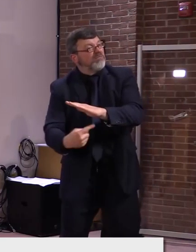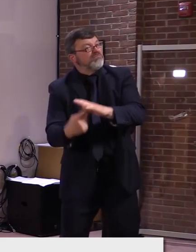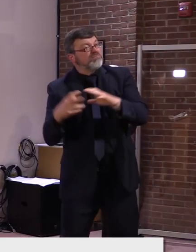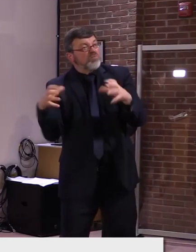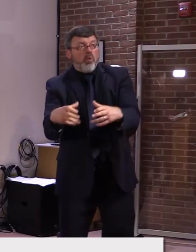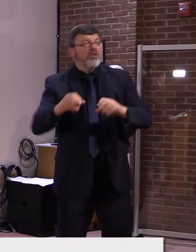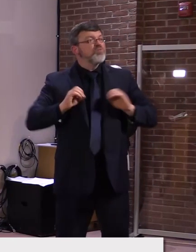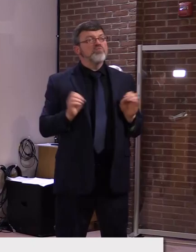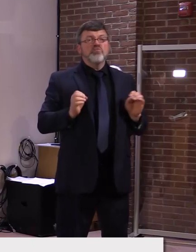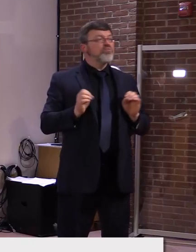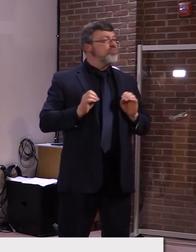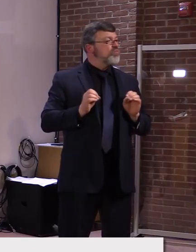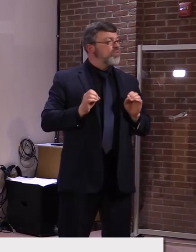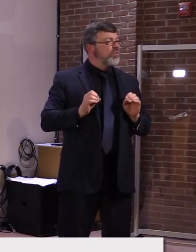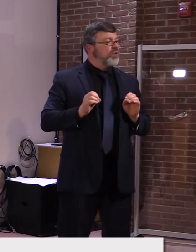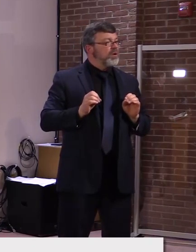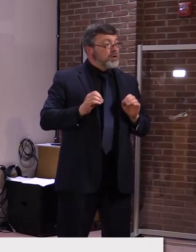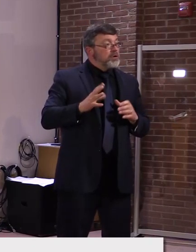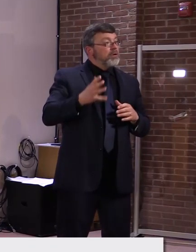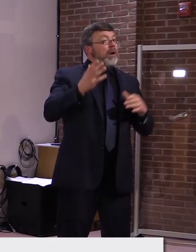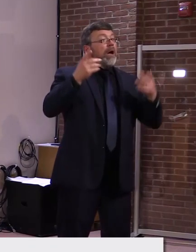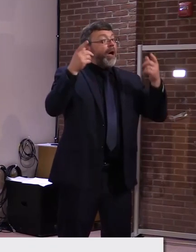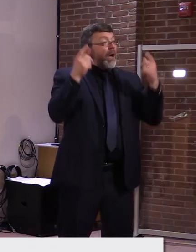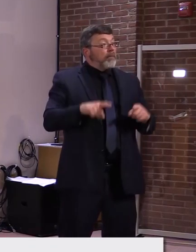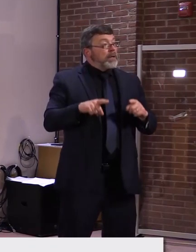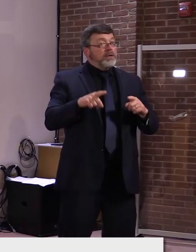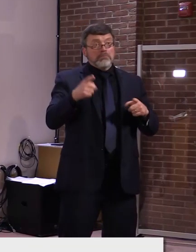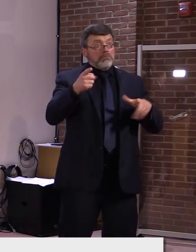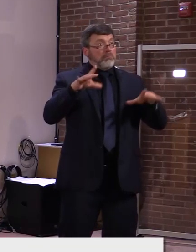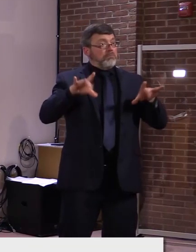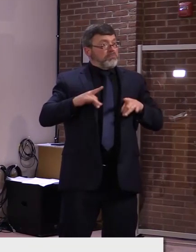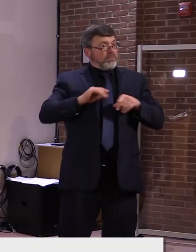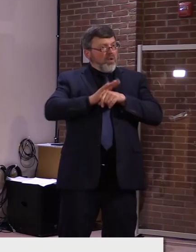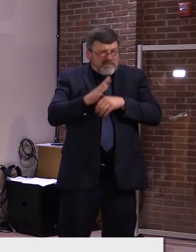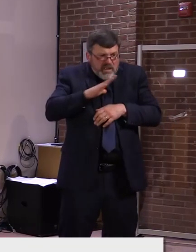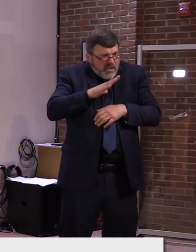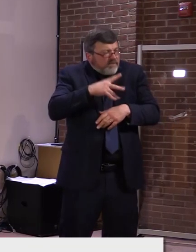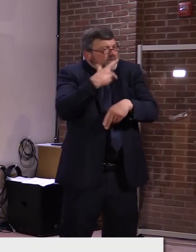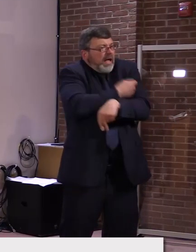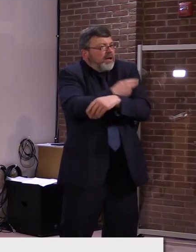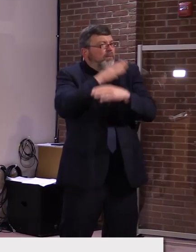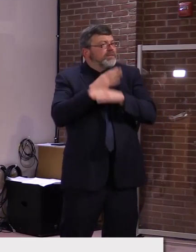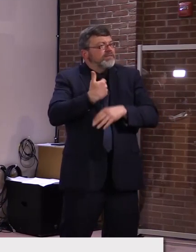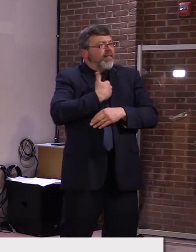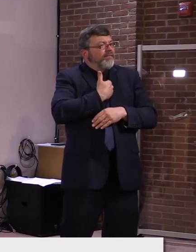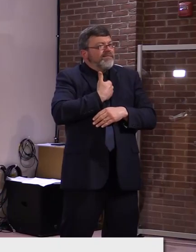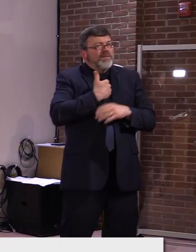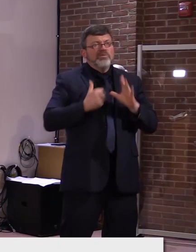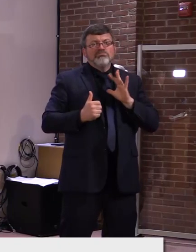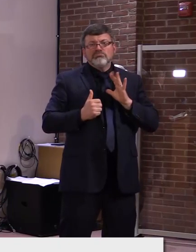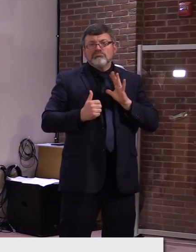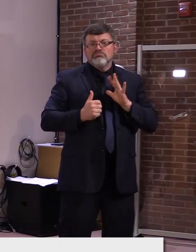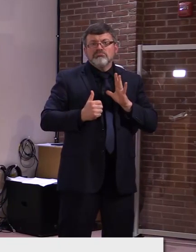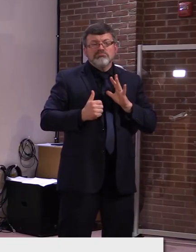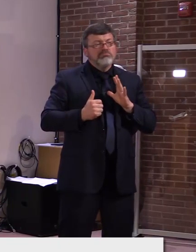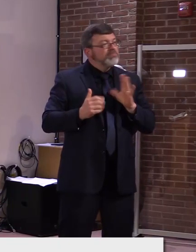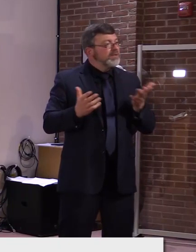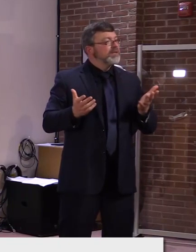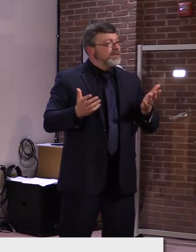important for this newly eligible age group to get vaccinated, for their health, but also for the health of other students who can't yet get